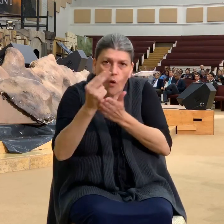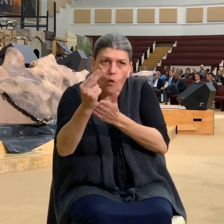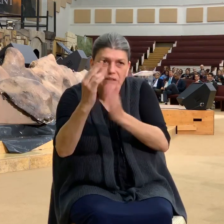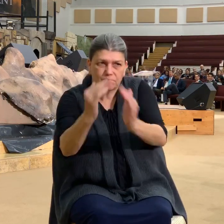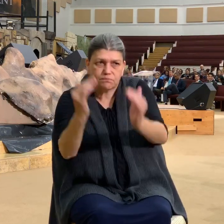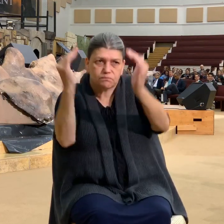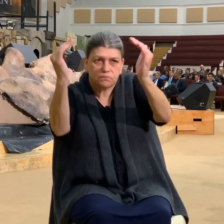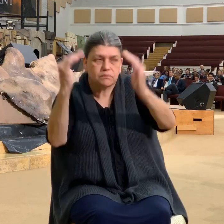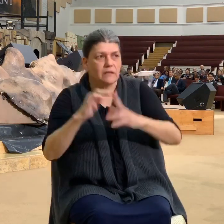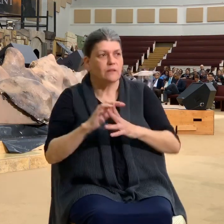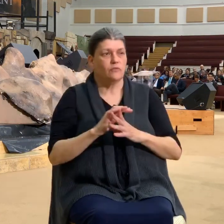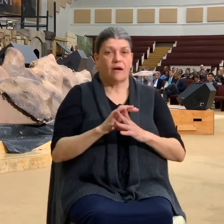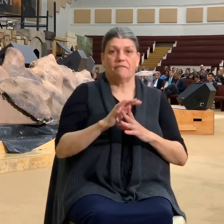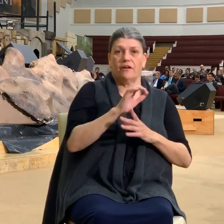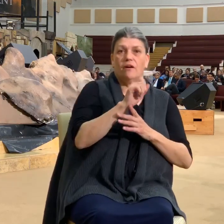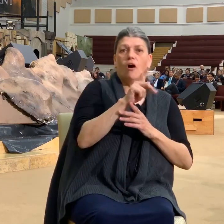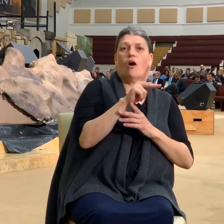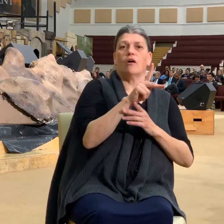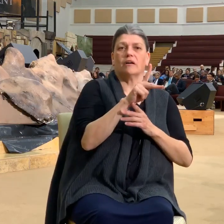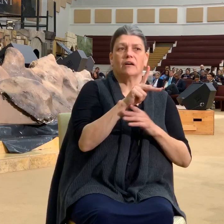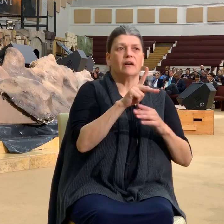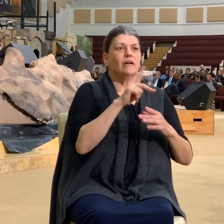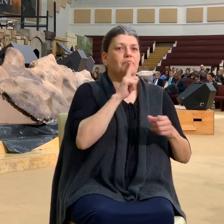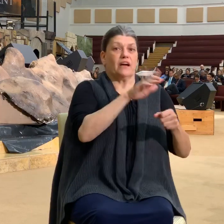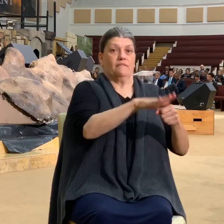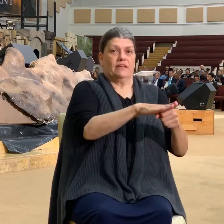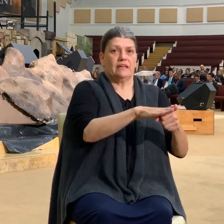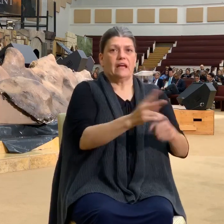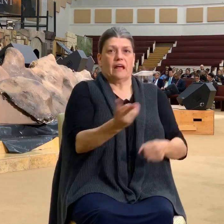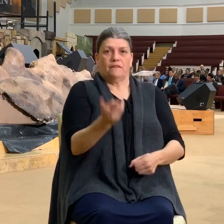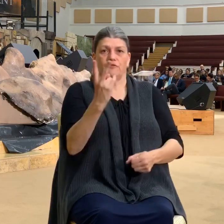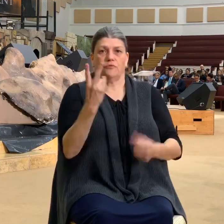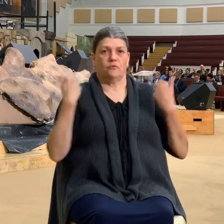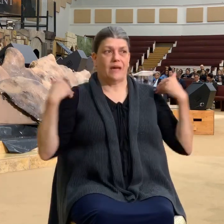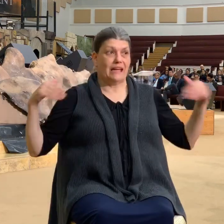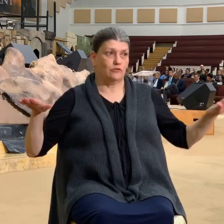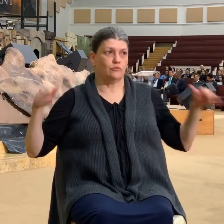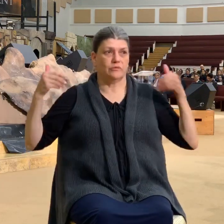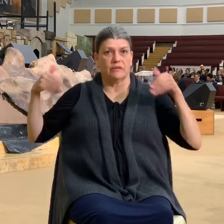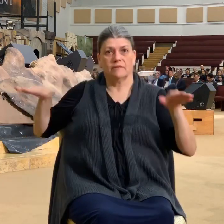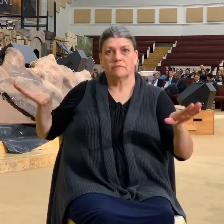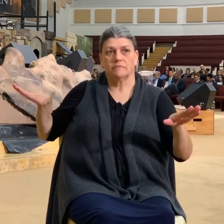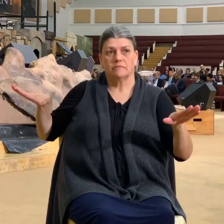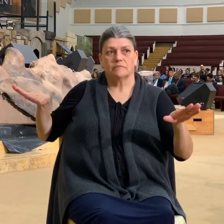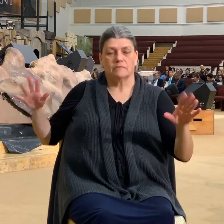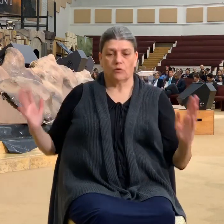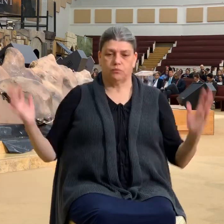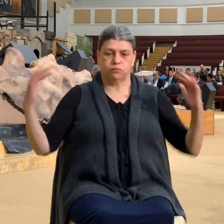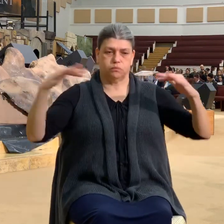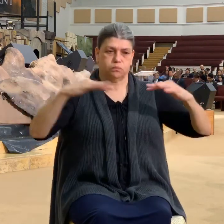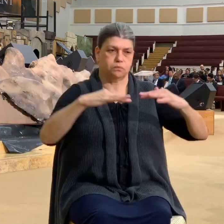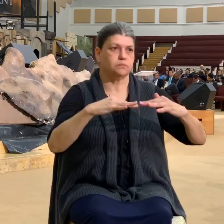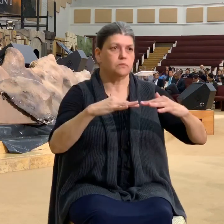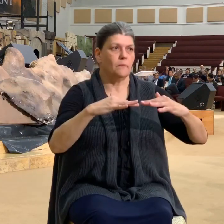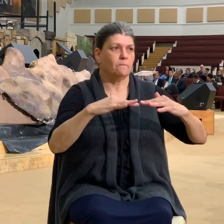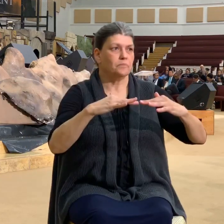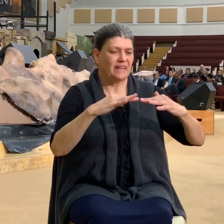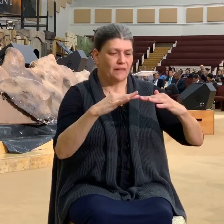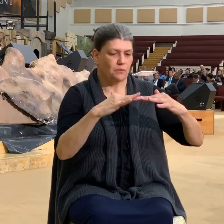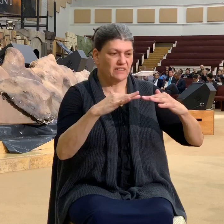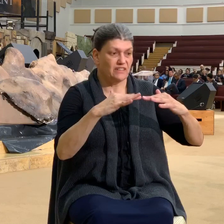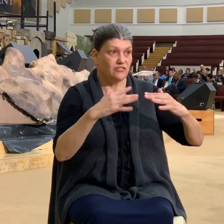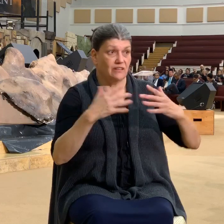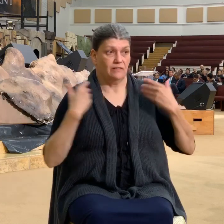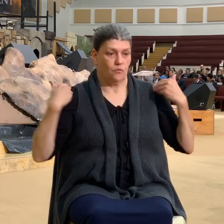the Ark of the Covenant, and then you had two angels that would extend, had their wings extended, touching one